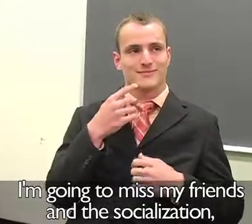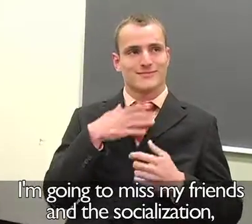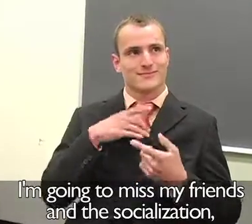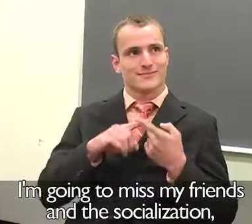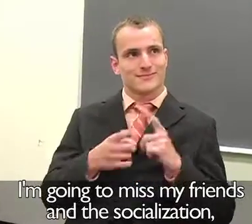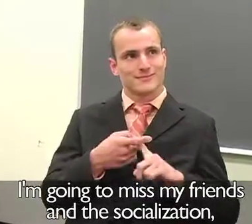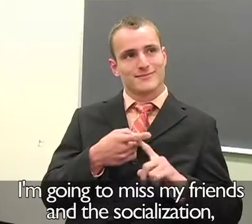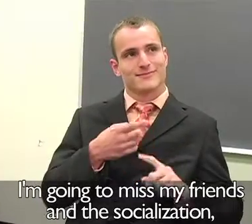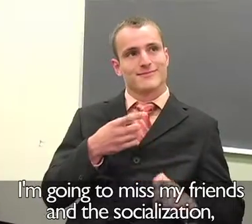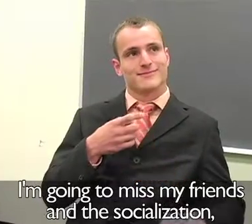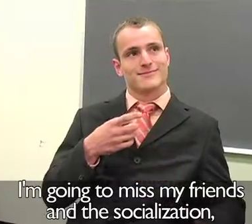I'm going to miss my friends.